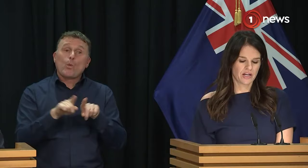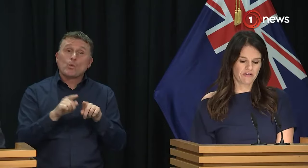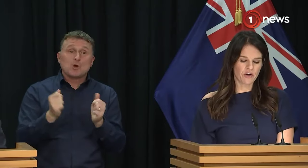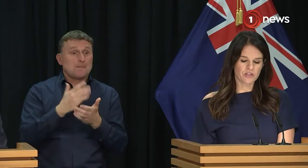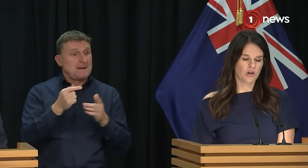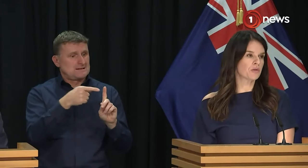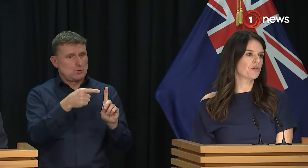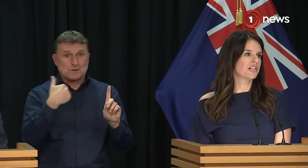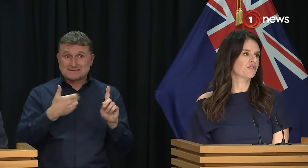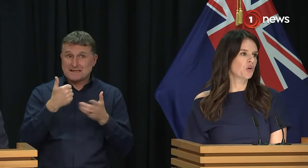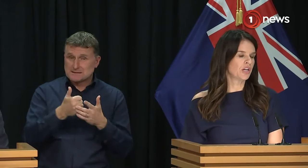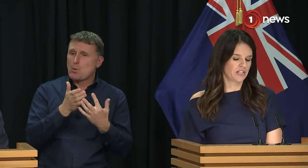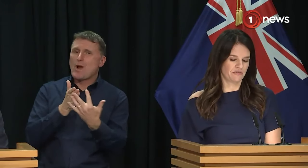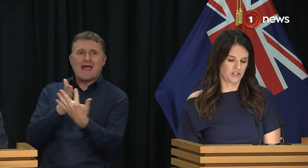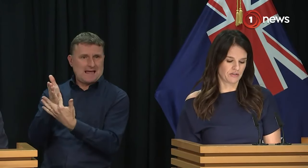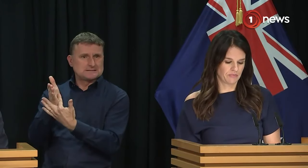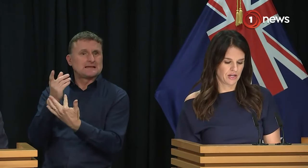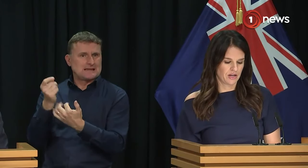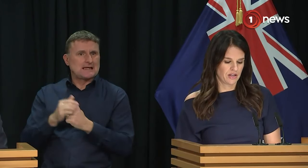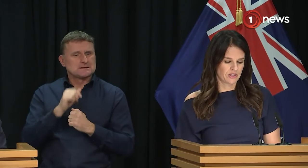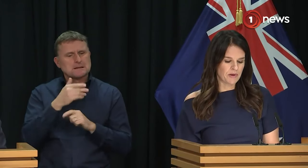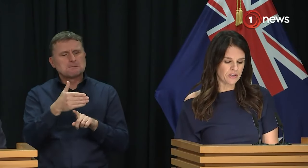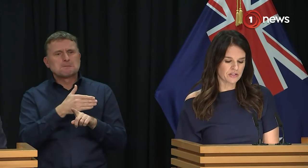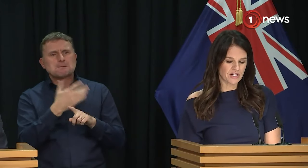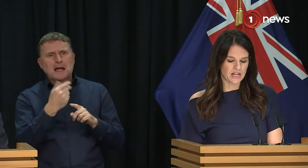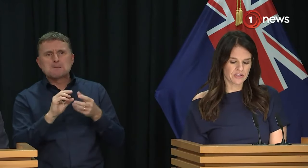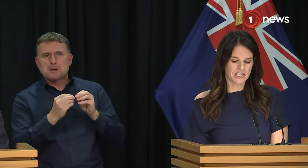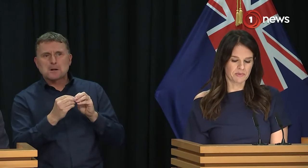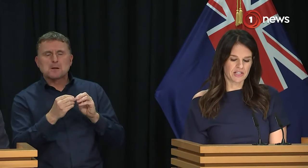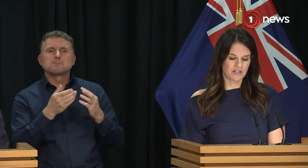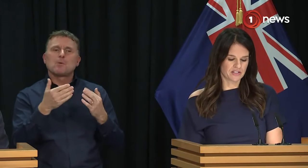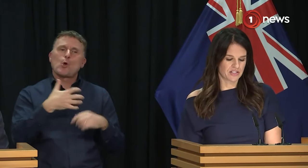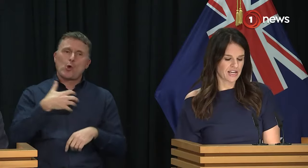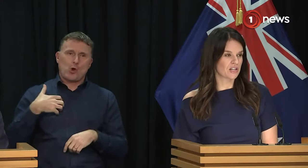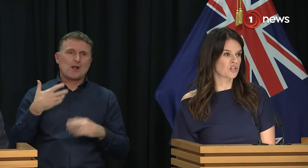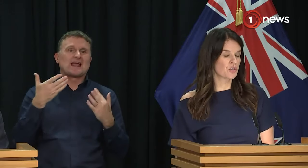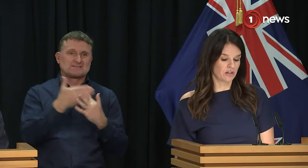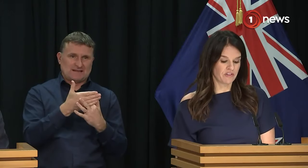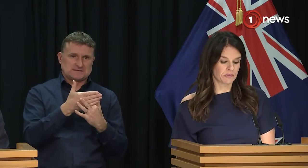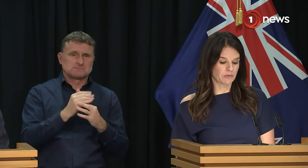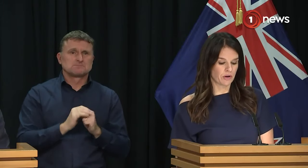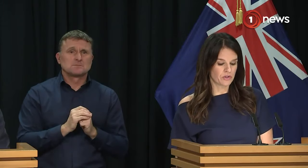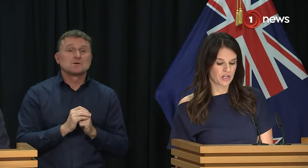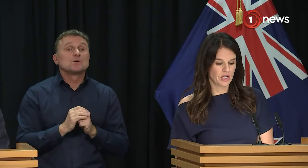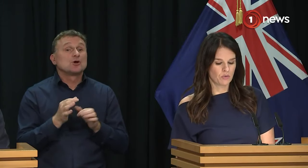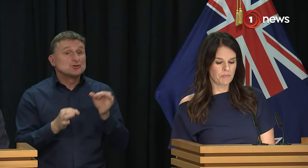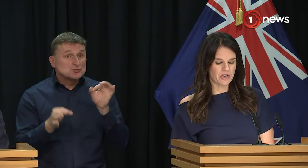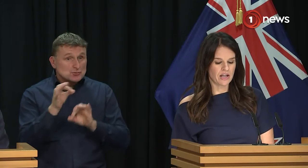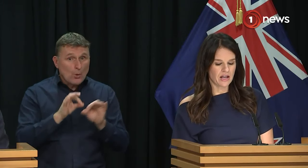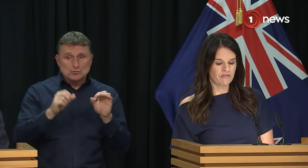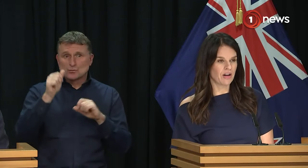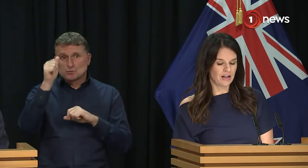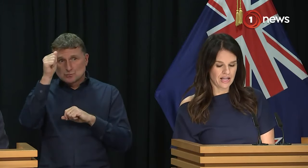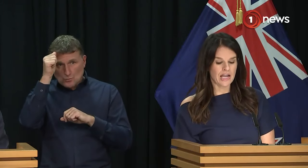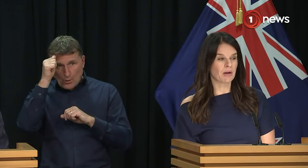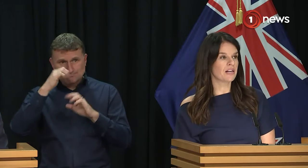support and focus on opportunities for early intervention. The better use of data, assessment and evidence, taking a social investment approach, will